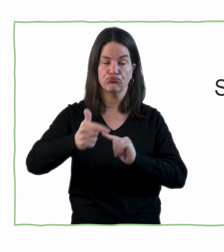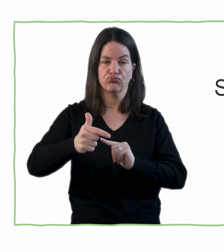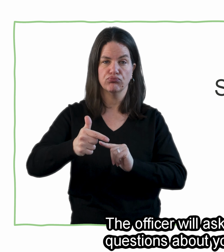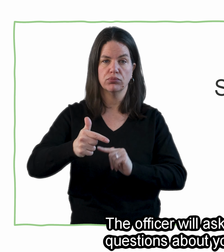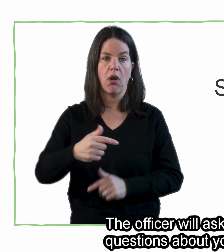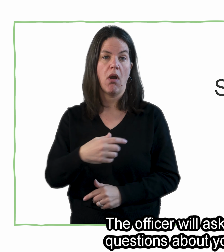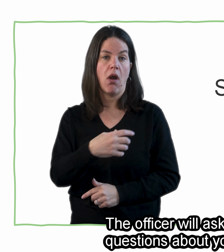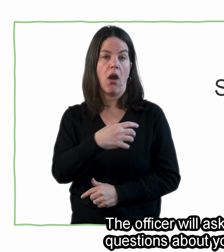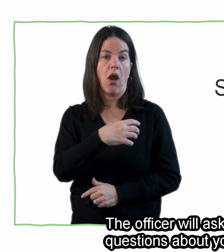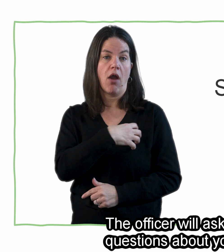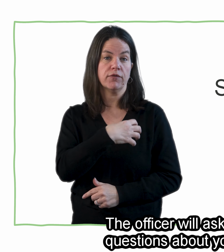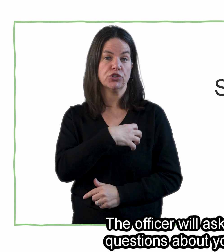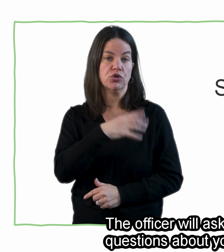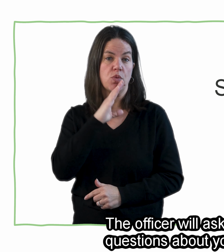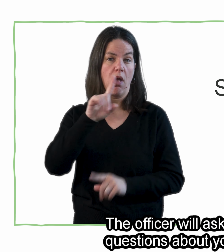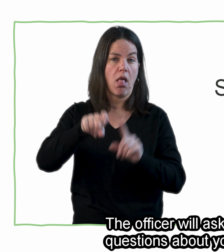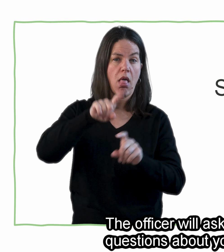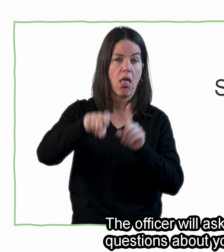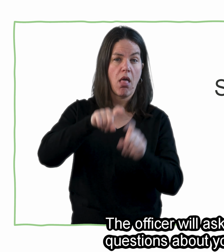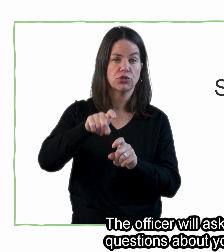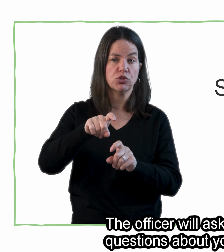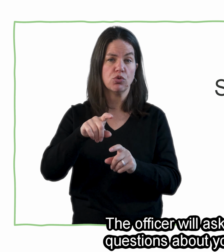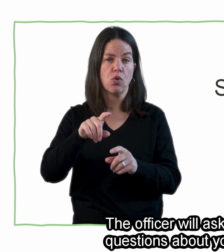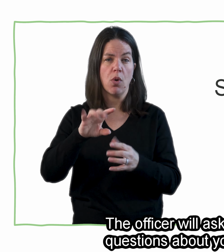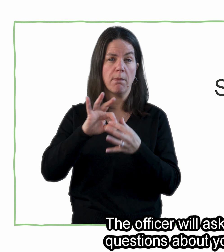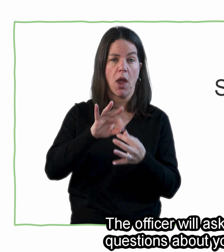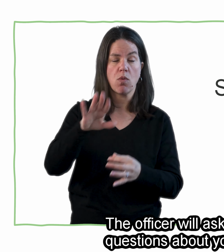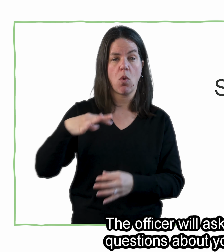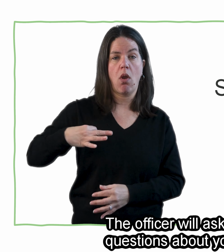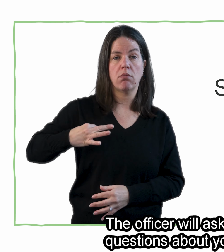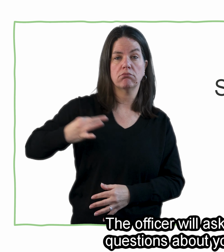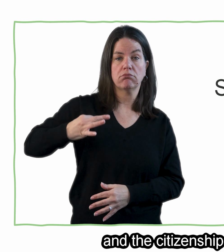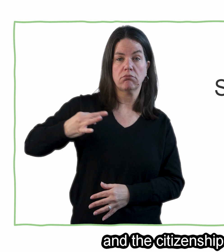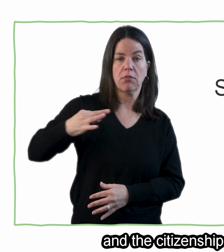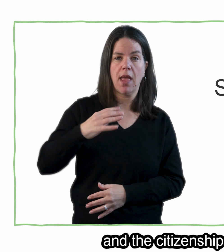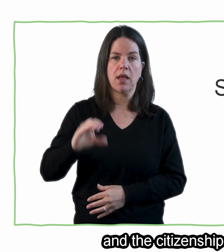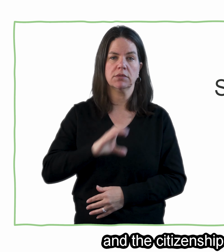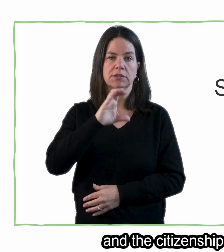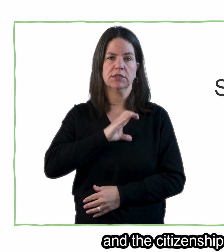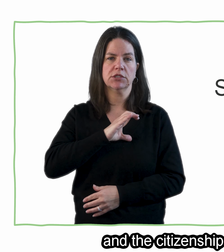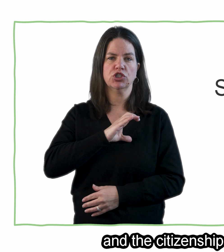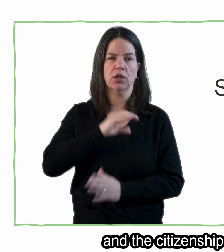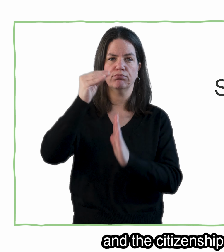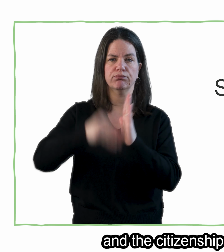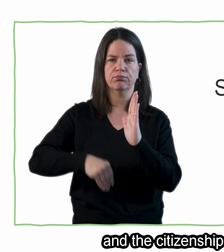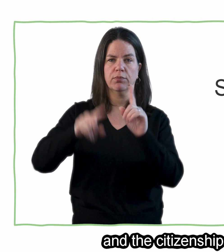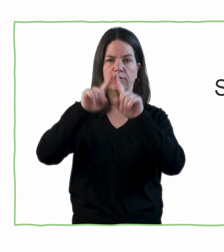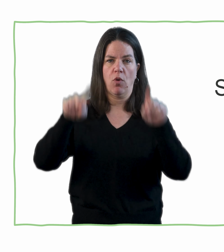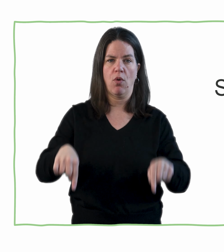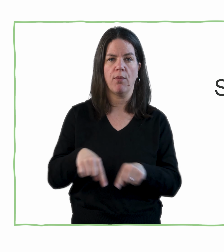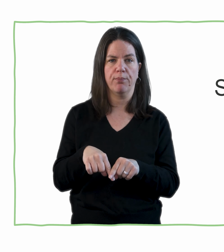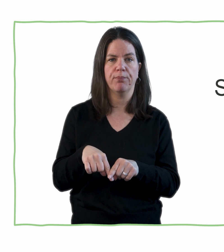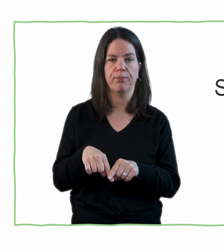The officer will ask you questions about your eligibility and the citizenship application.